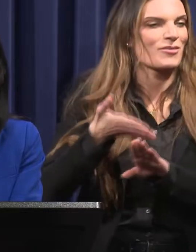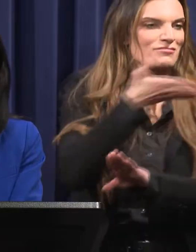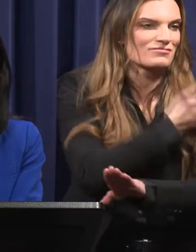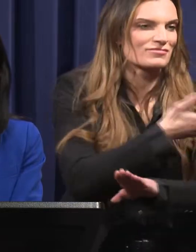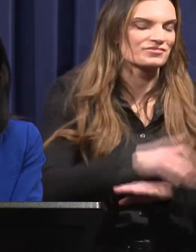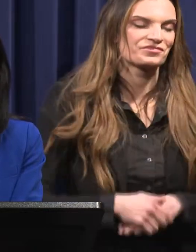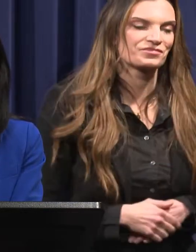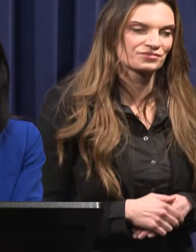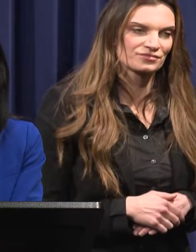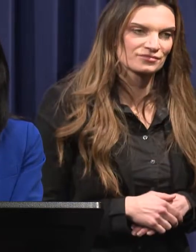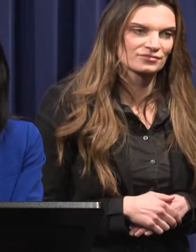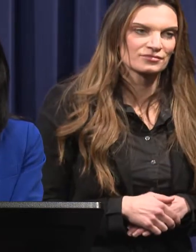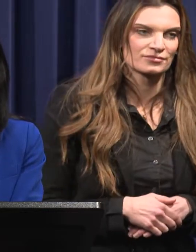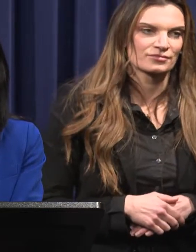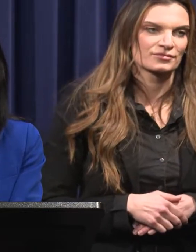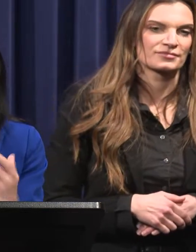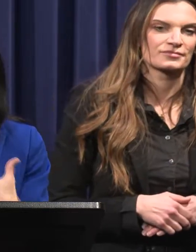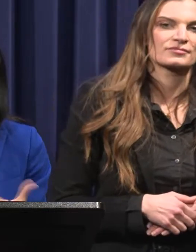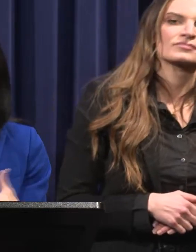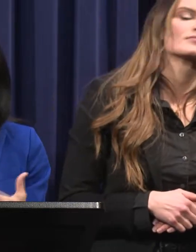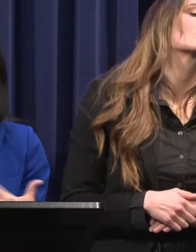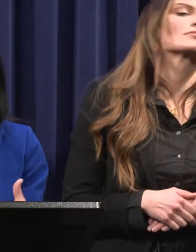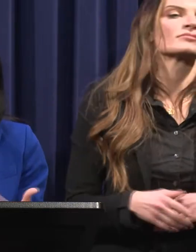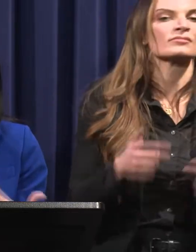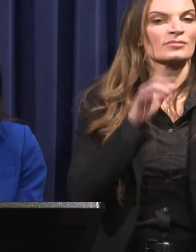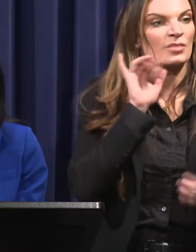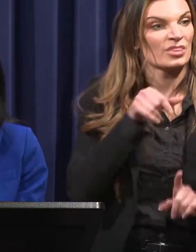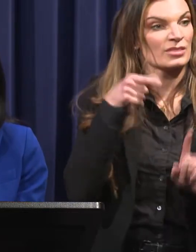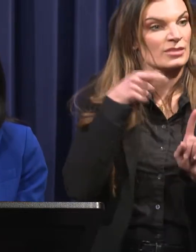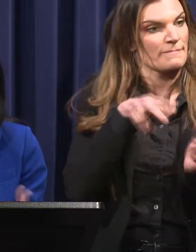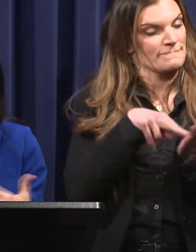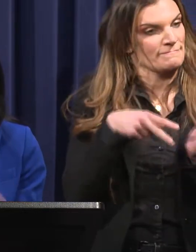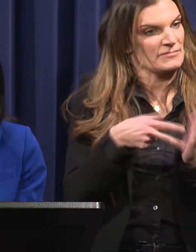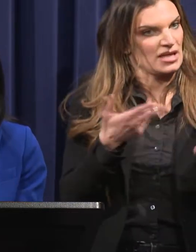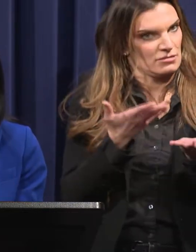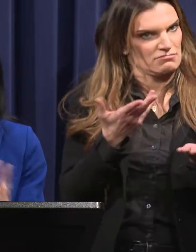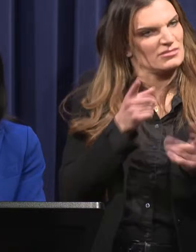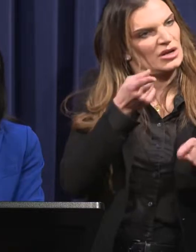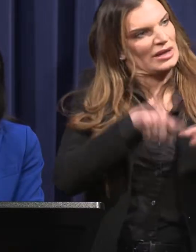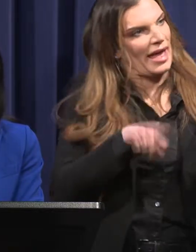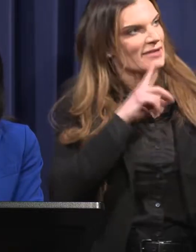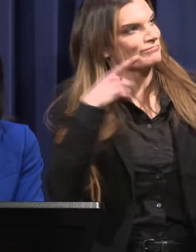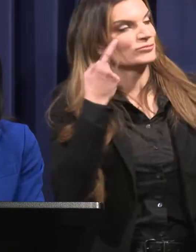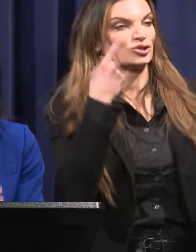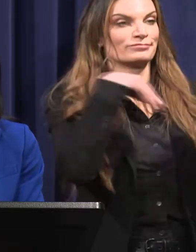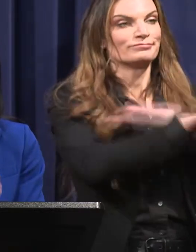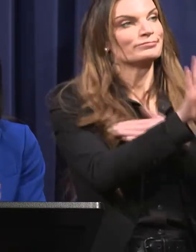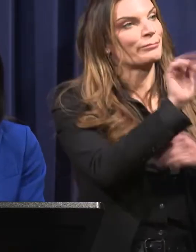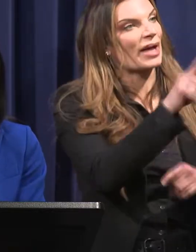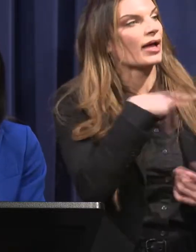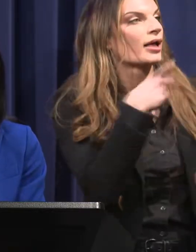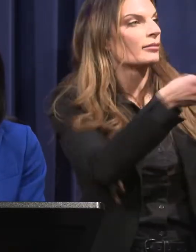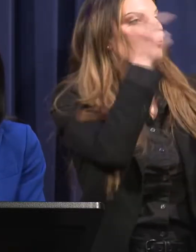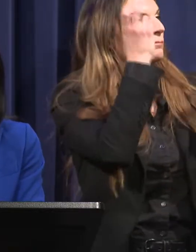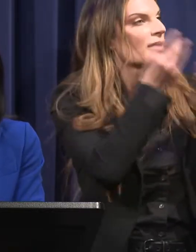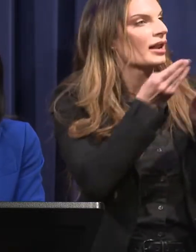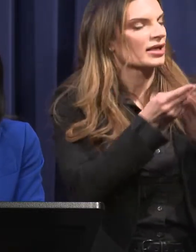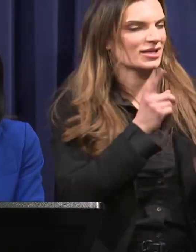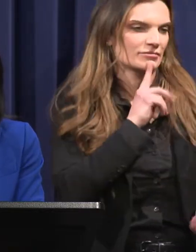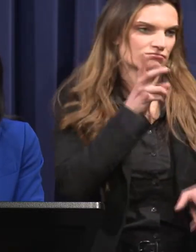that. And so by doing so, we make it very, very hard to rob a bank, and we make it very, very